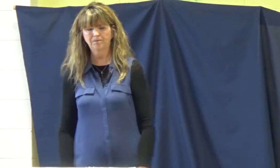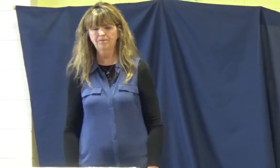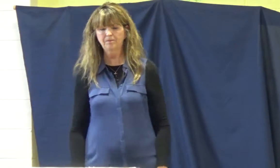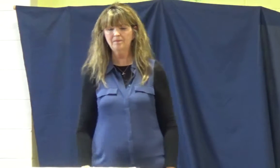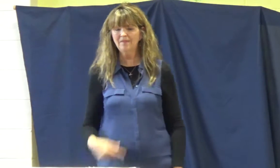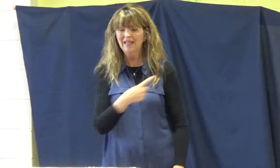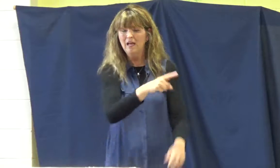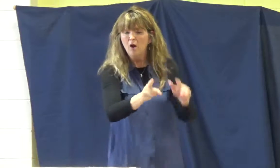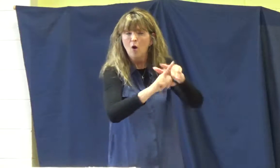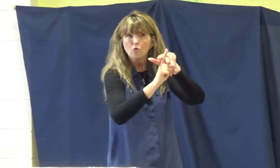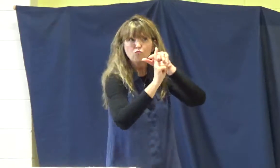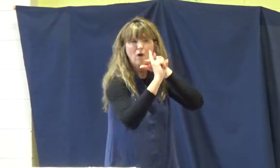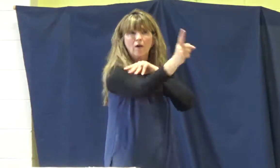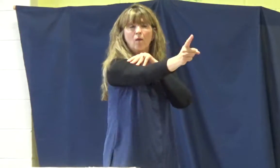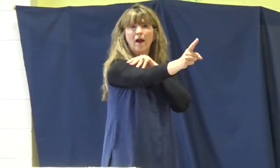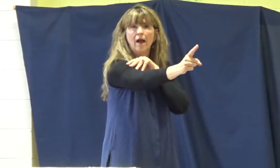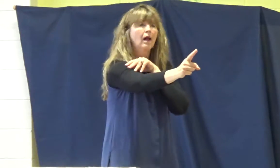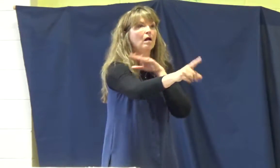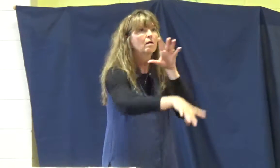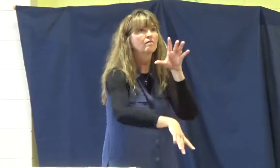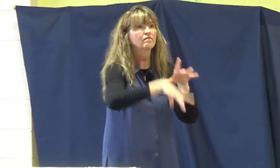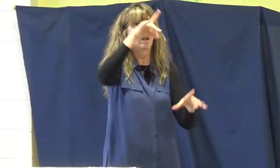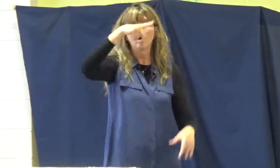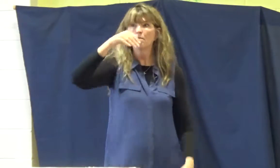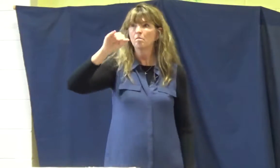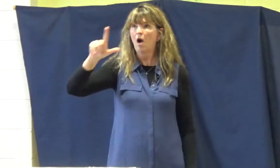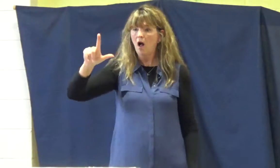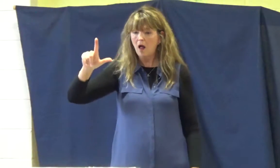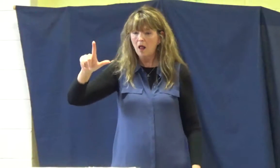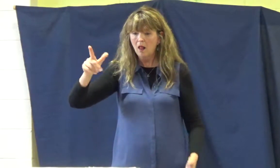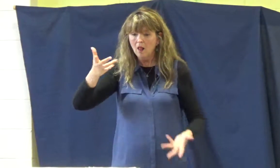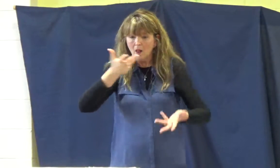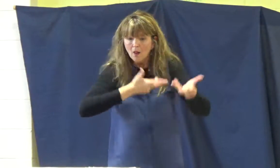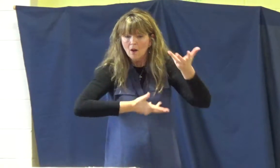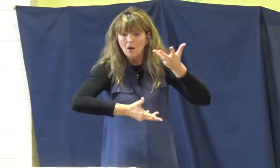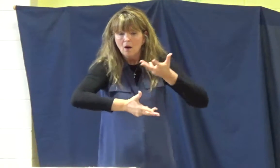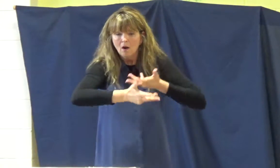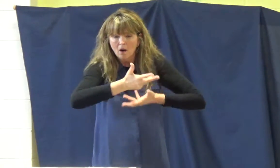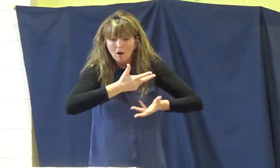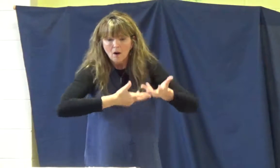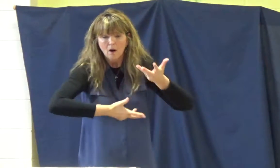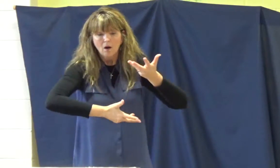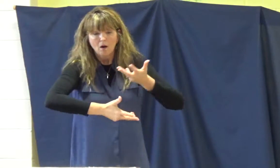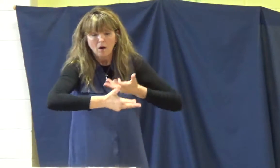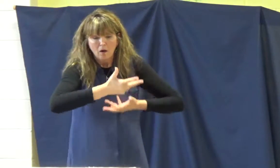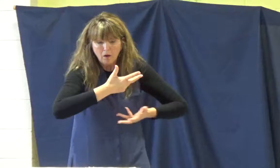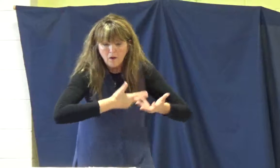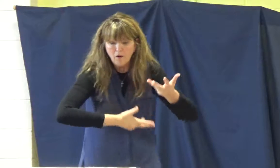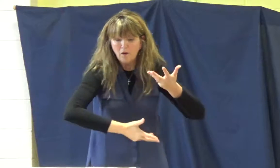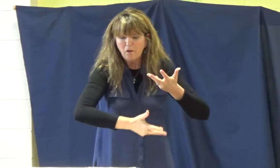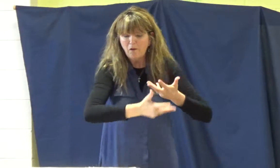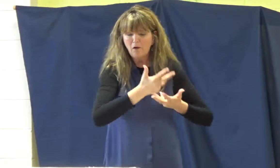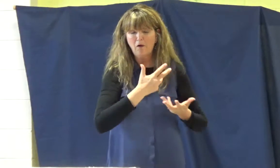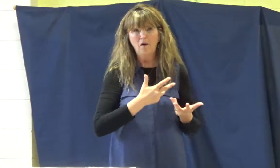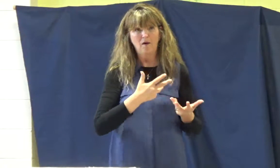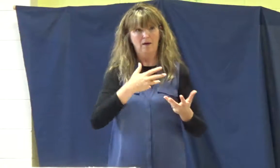like this. So Onesimus had run away and had come in contact with